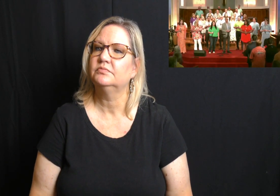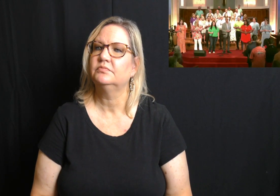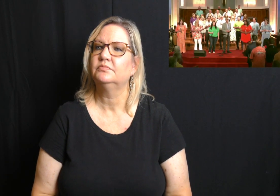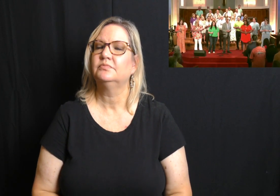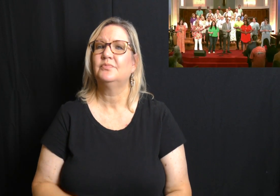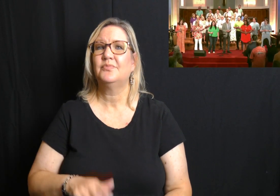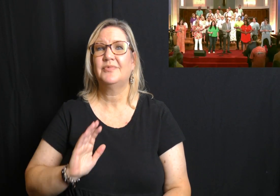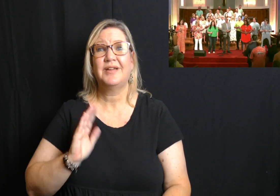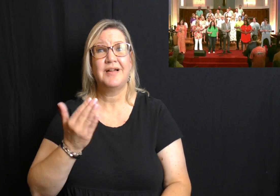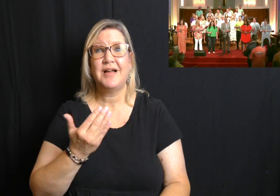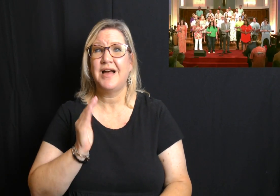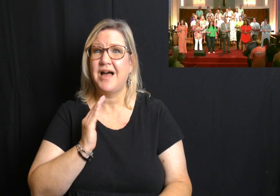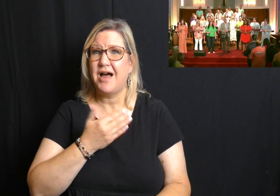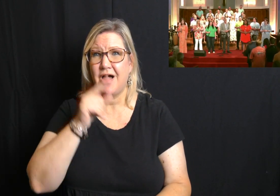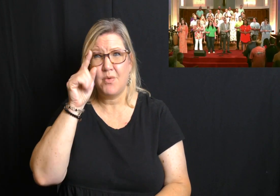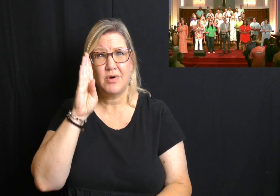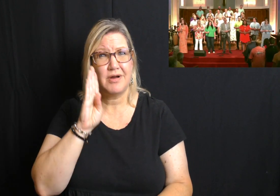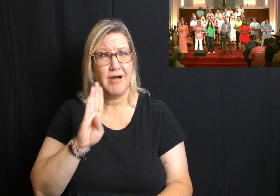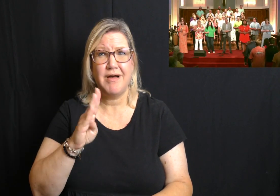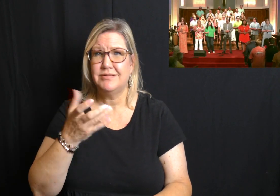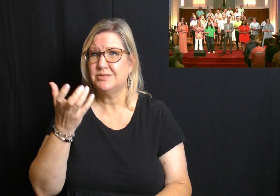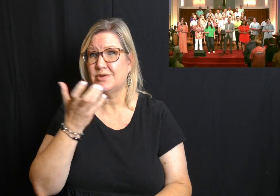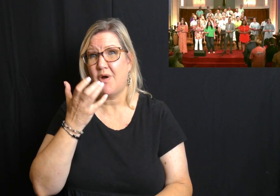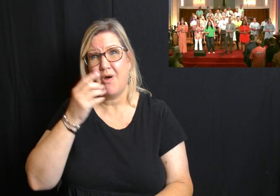Our God is such an awesome God. Let's continue to worship.